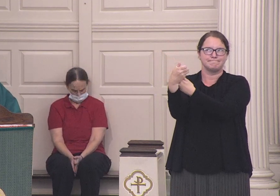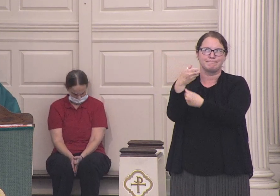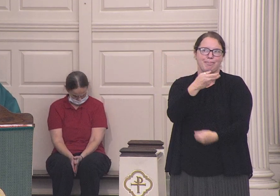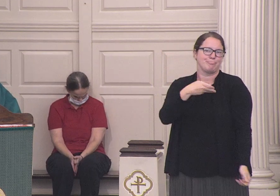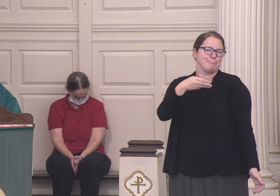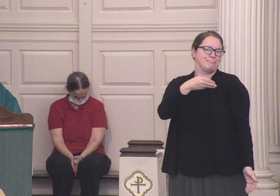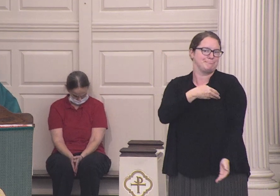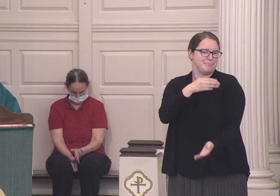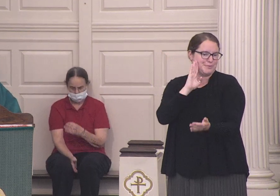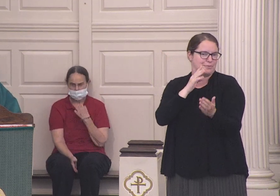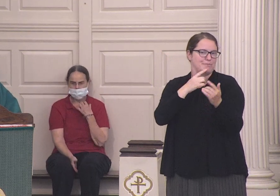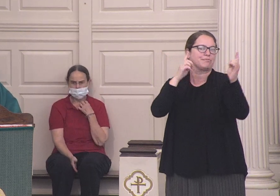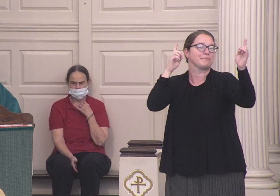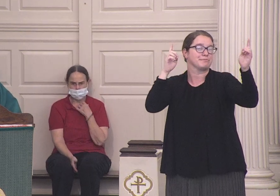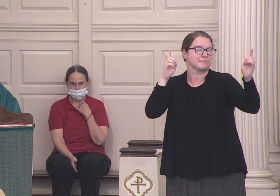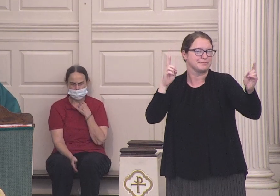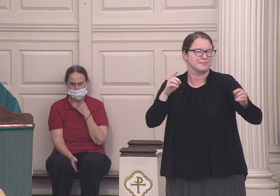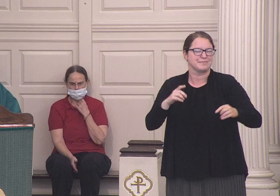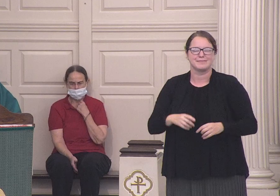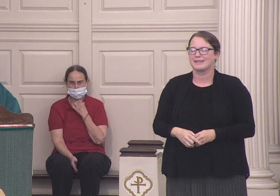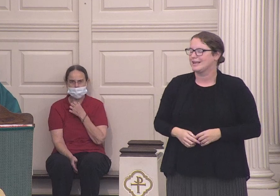He says at the same time,